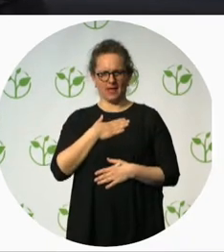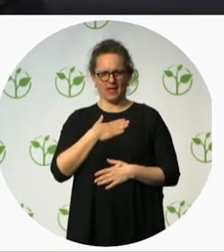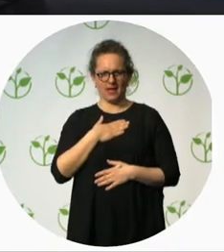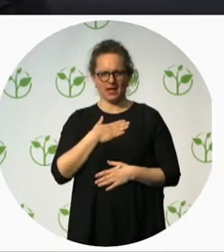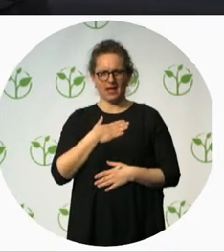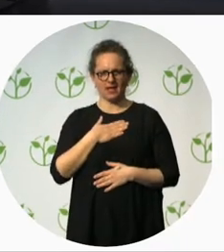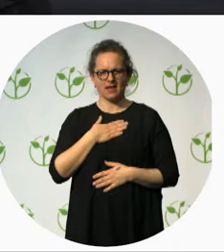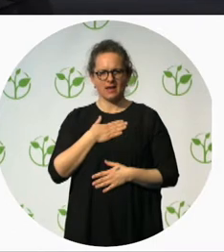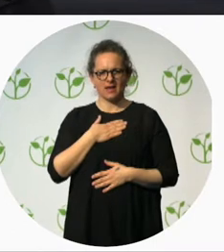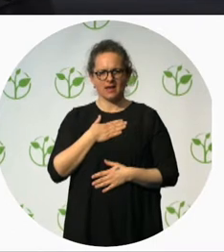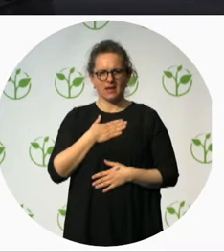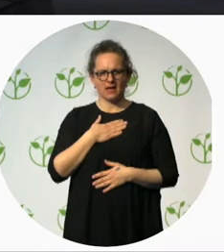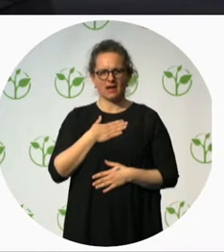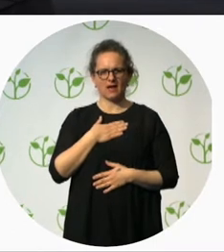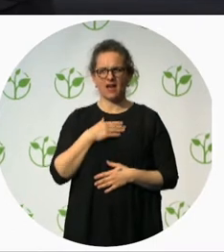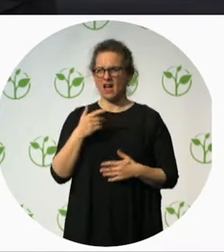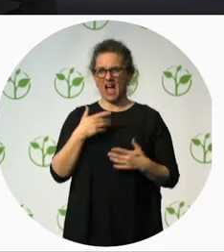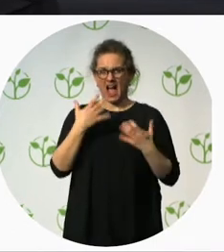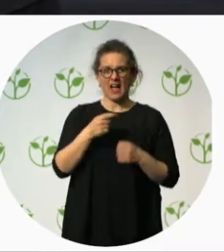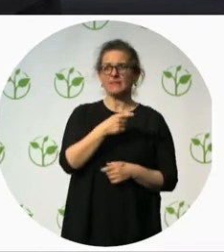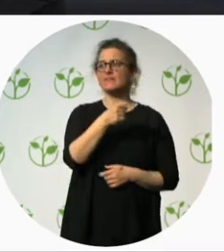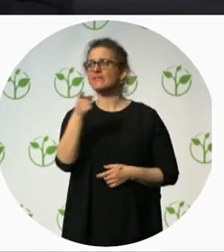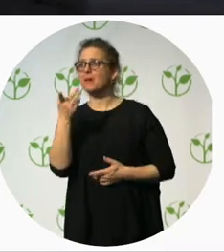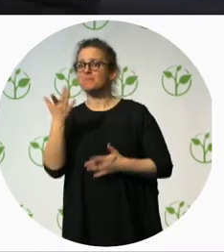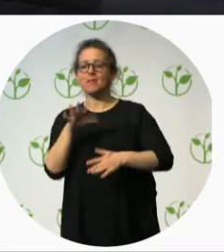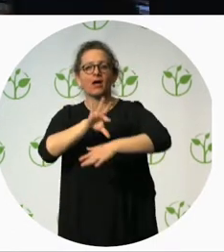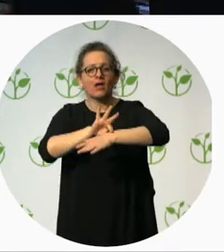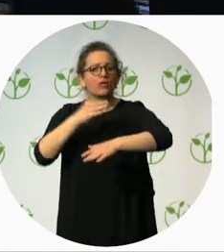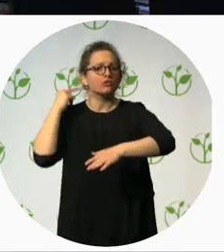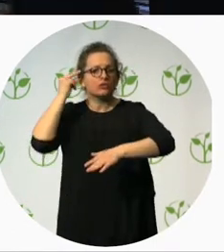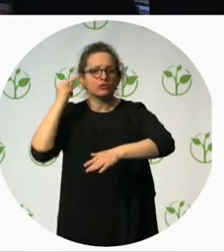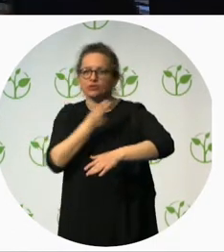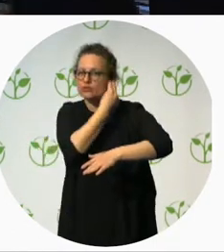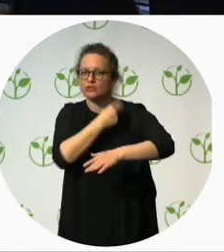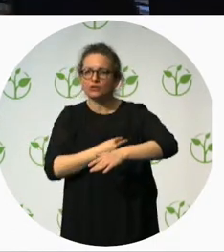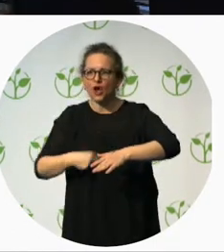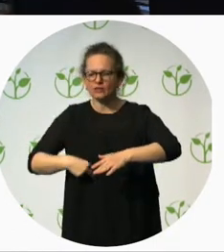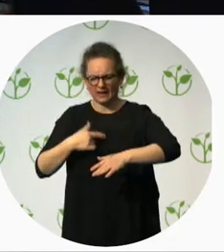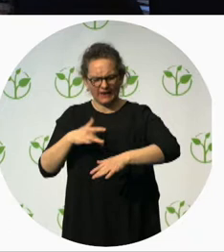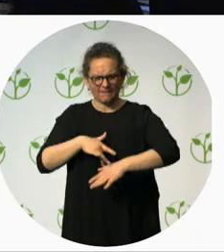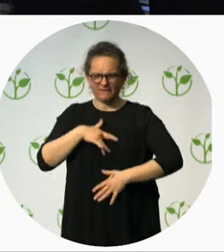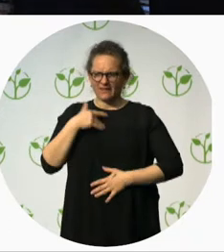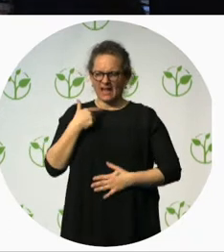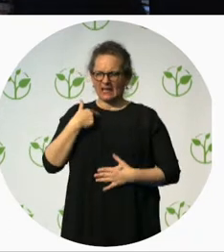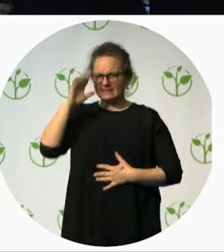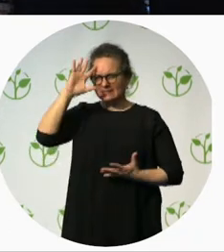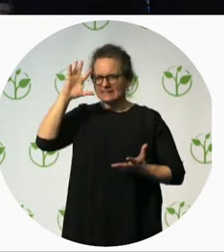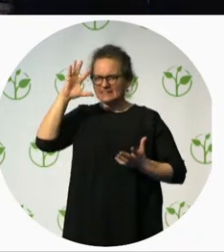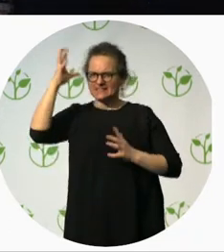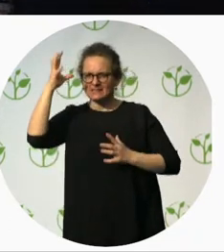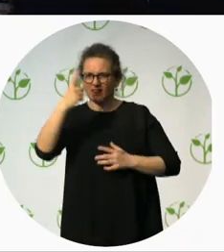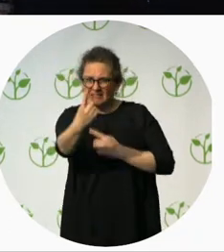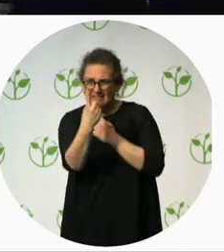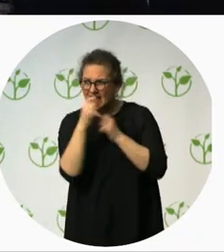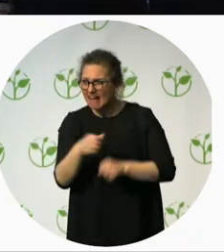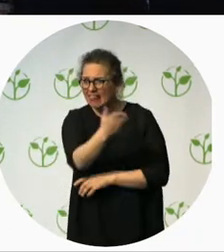my marbles right now, so I'd love to see a doctor if there's one around. Meet me at the back of the room so I don't continue to make more mistakes. Now, we're going to make a little